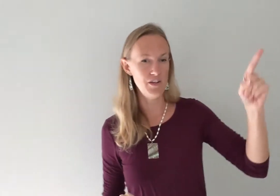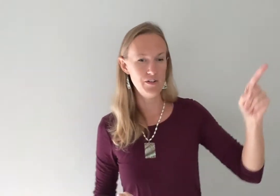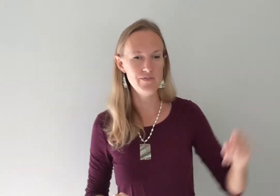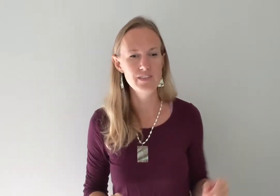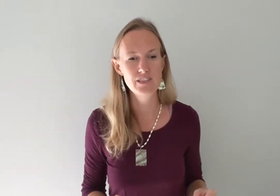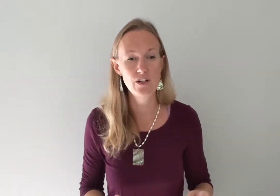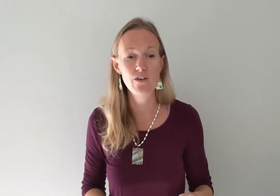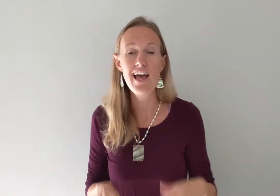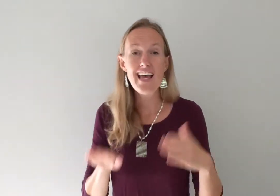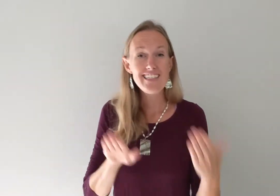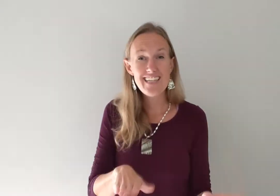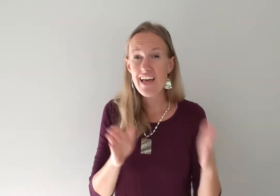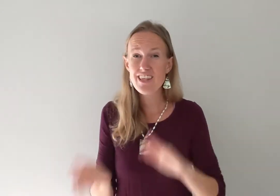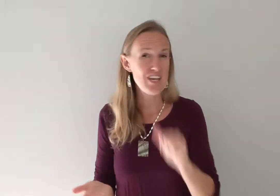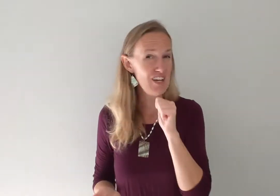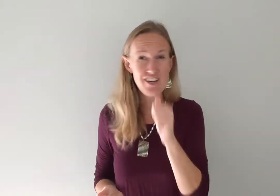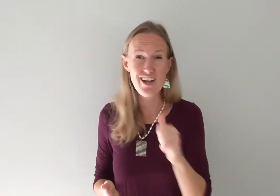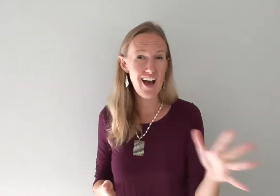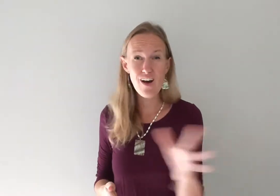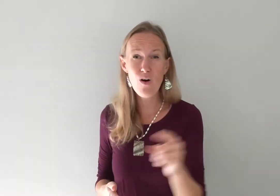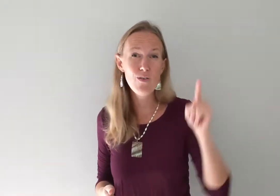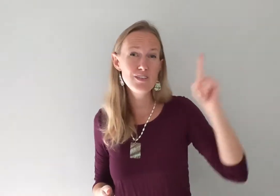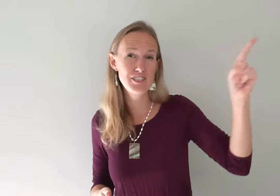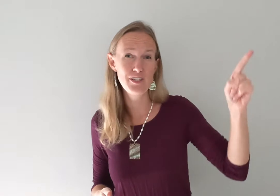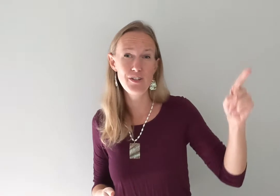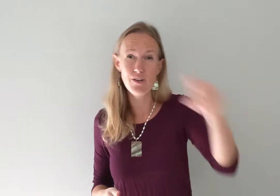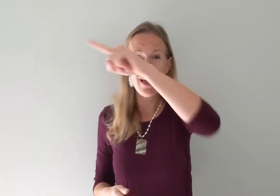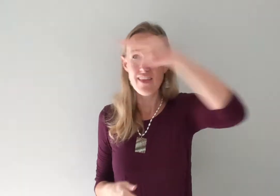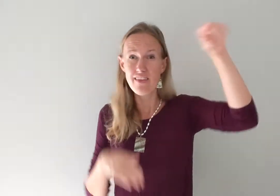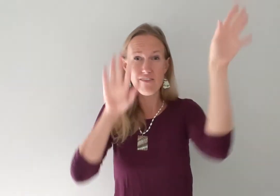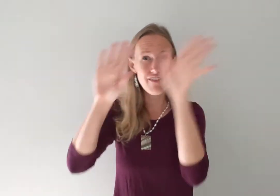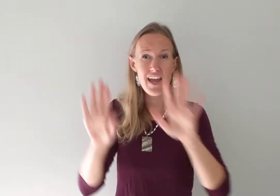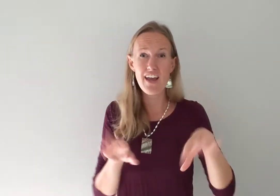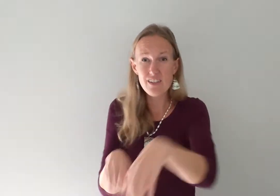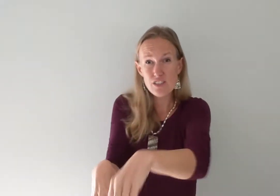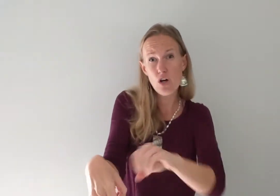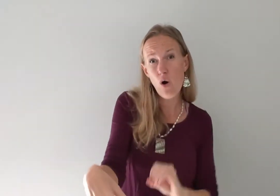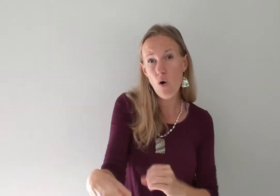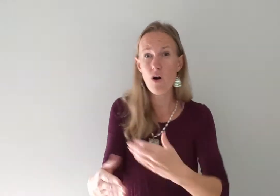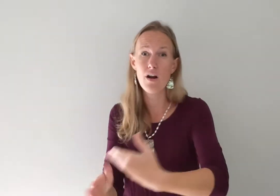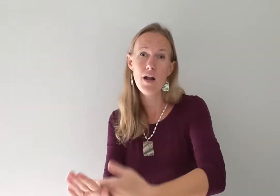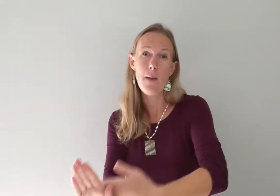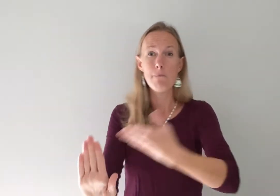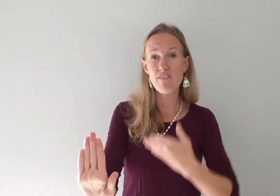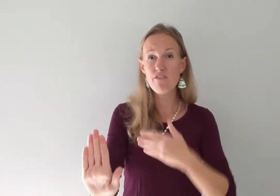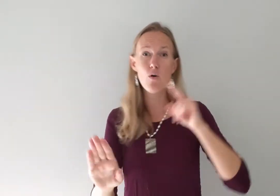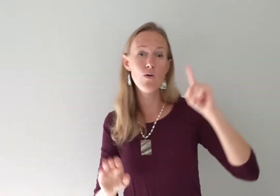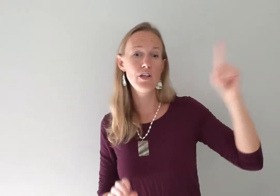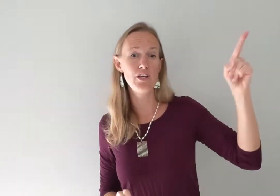you. So death could not hold you. The veil tore before